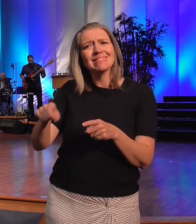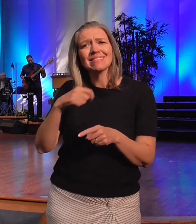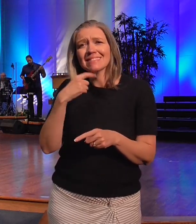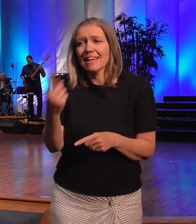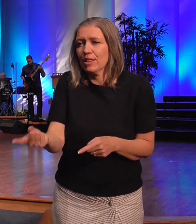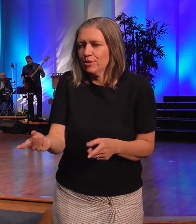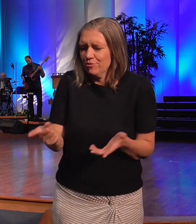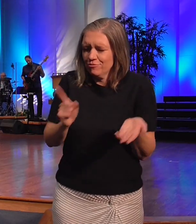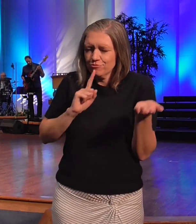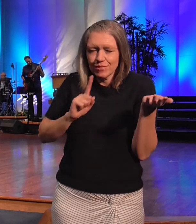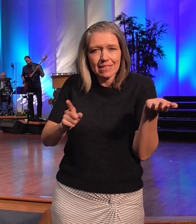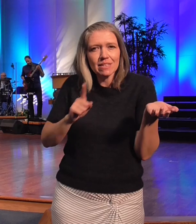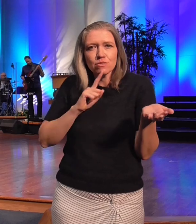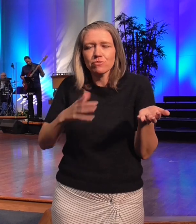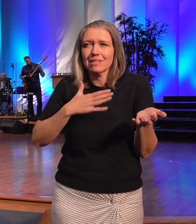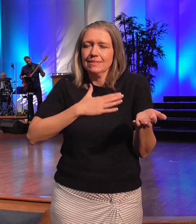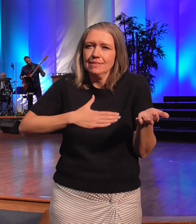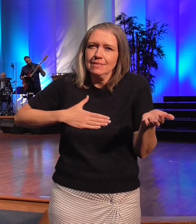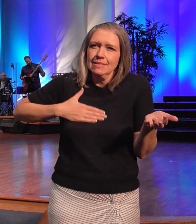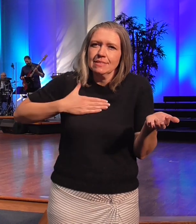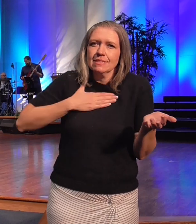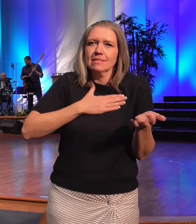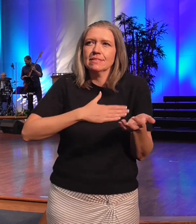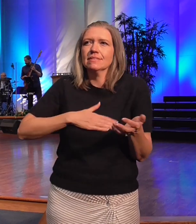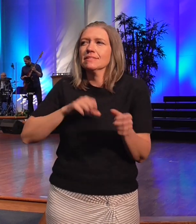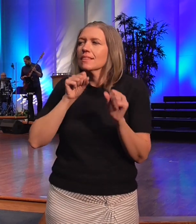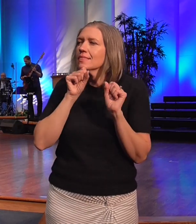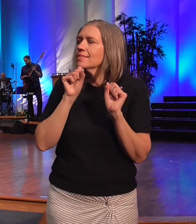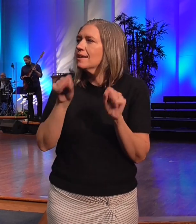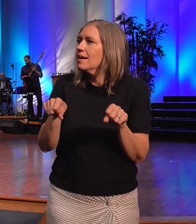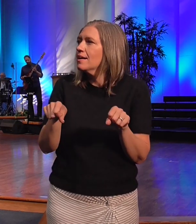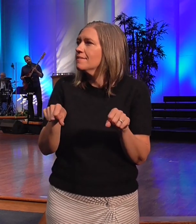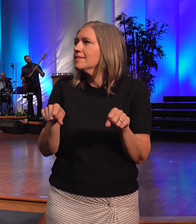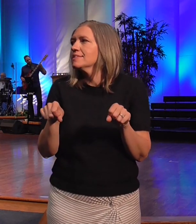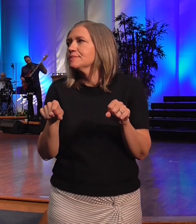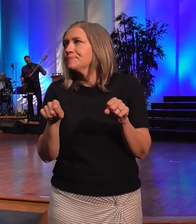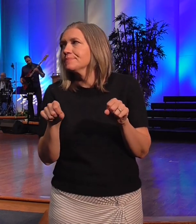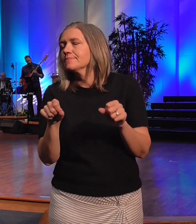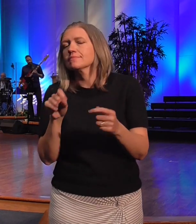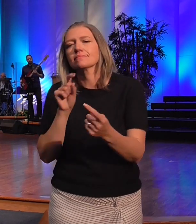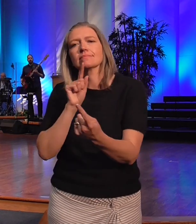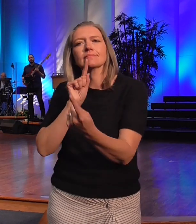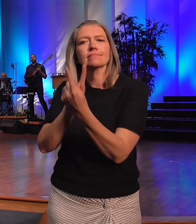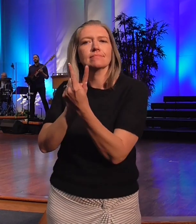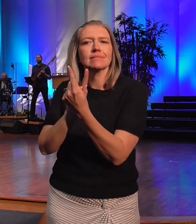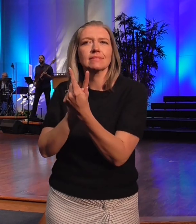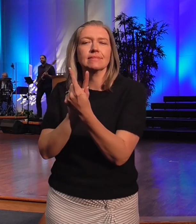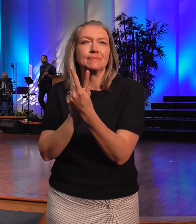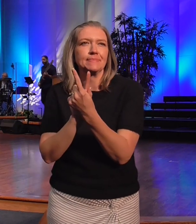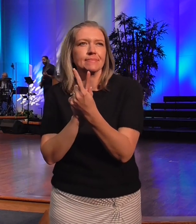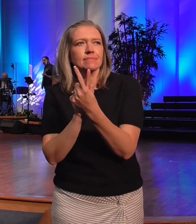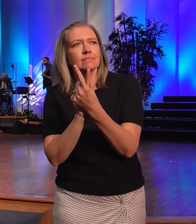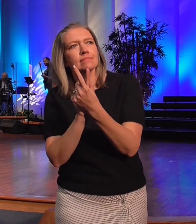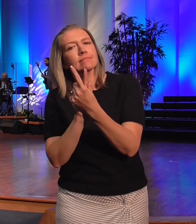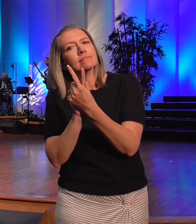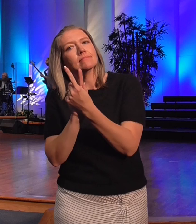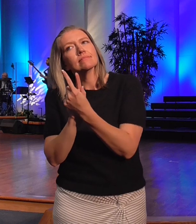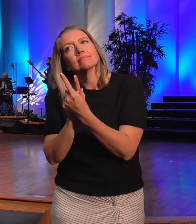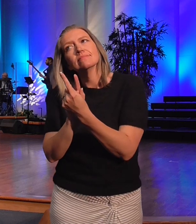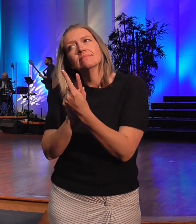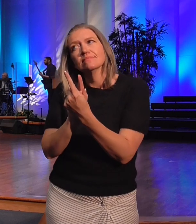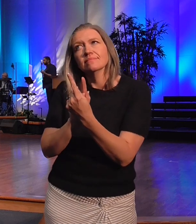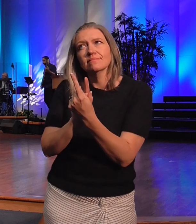Tell her you'd really, really love to meet her.